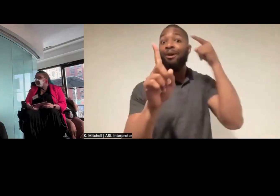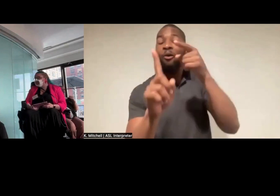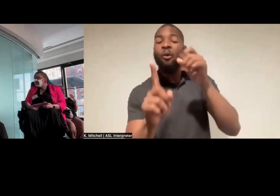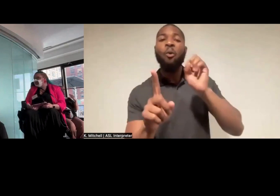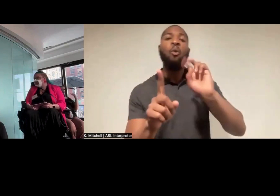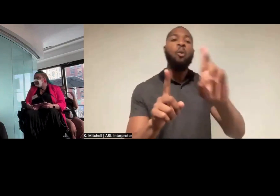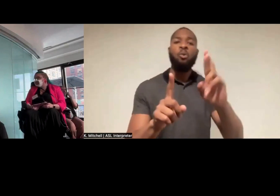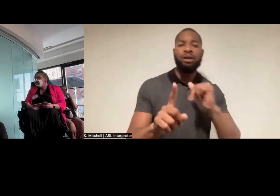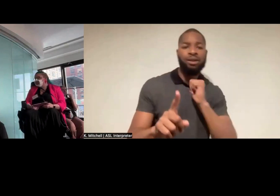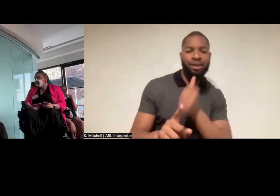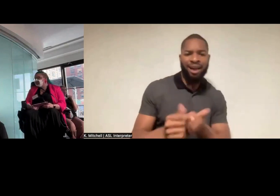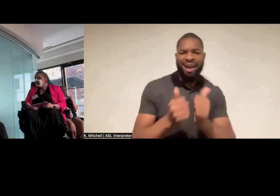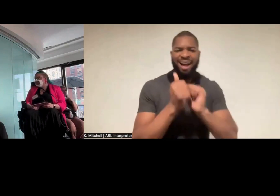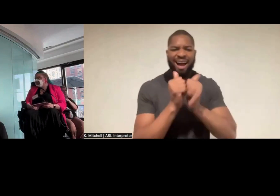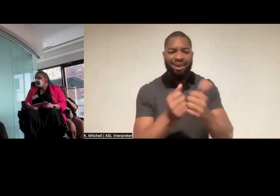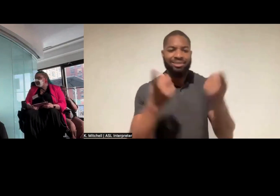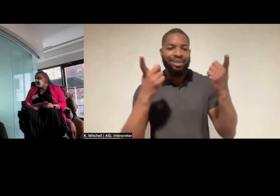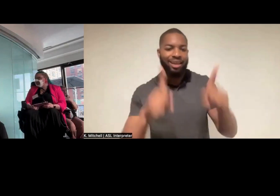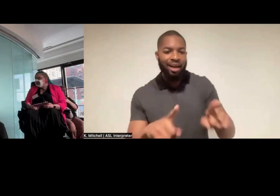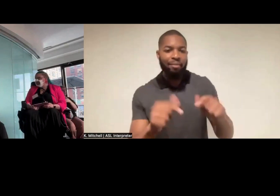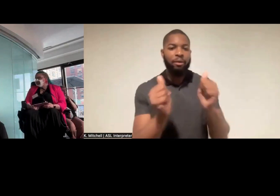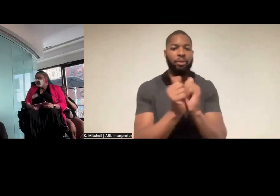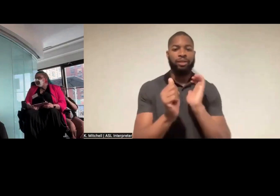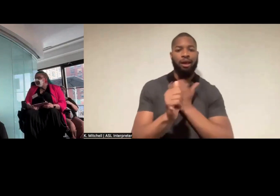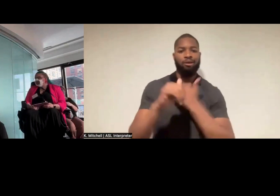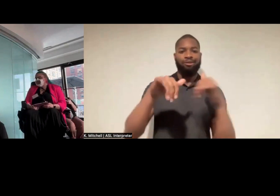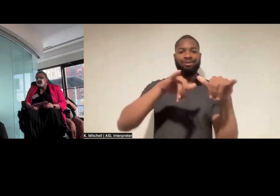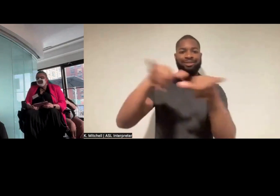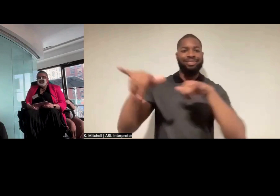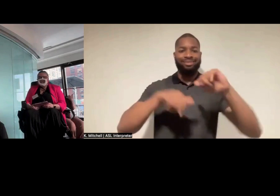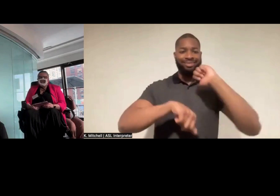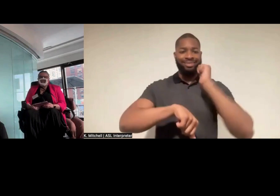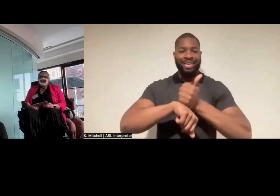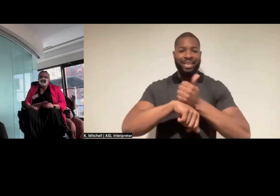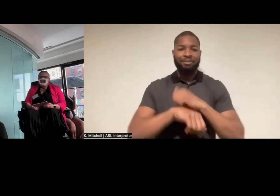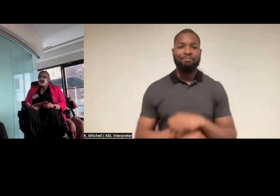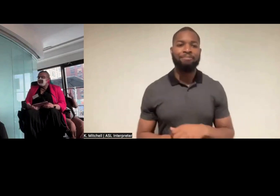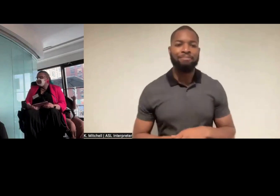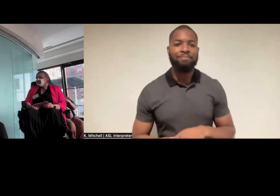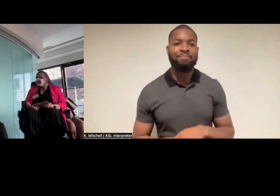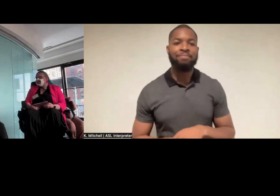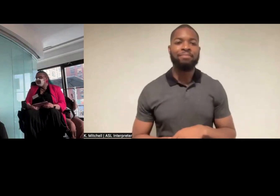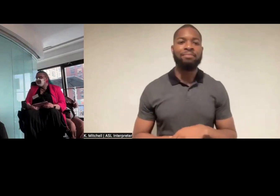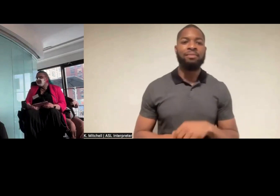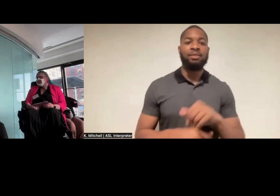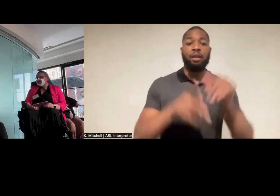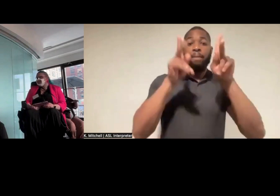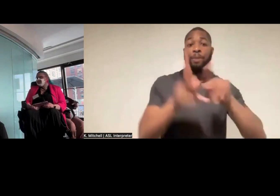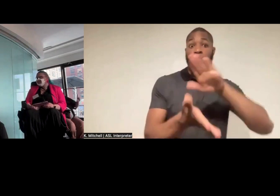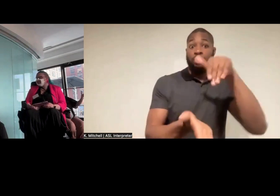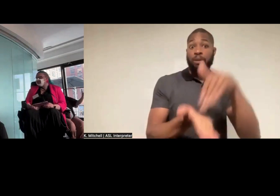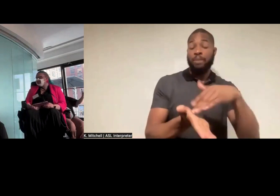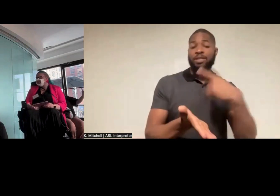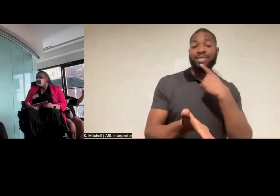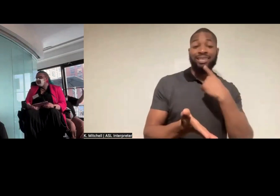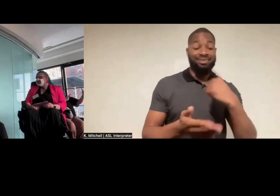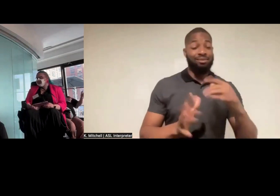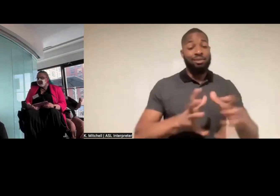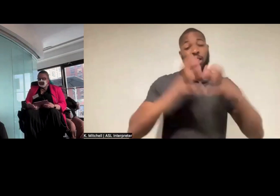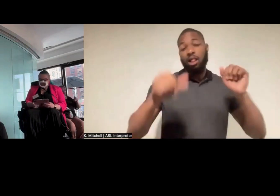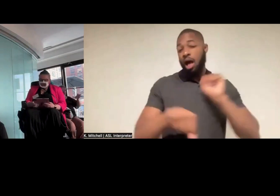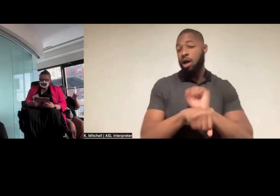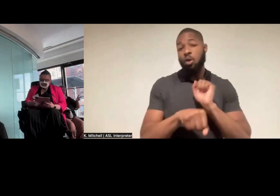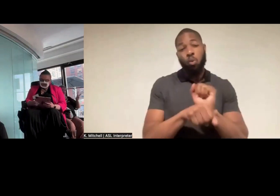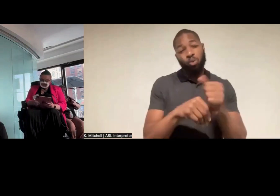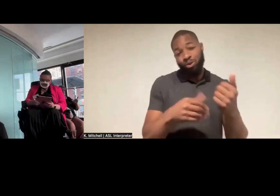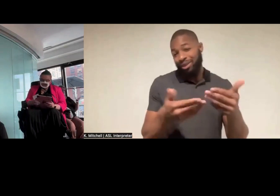prioritizes in the work that you do? Well, we still have a lot of work to do, and I'm sure that is not a shock to everyone in this room. I mean,